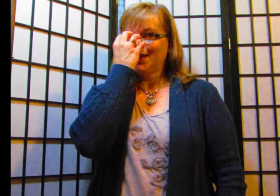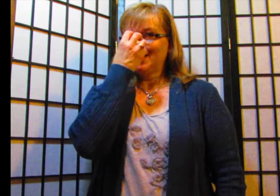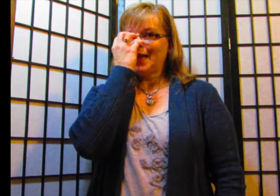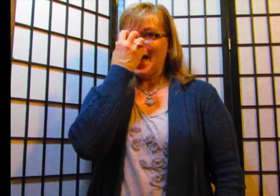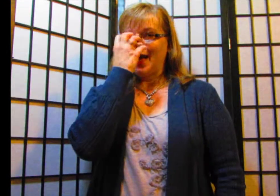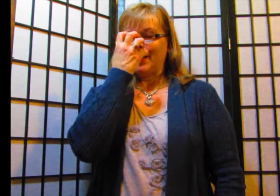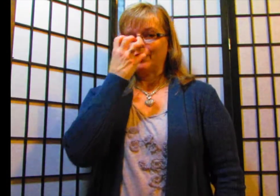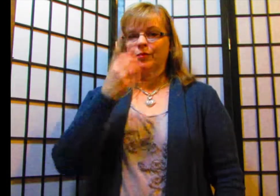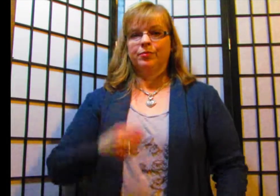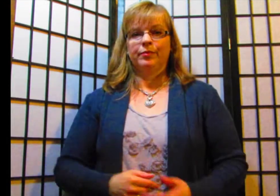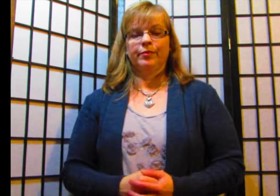Clown.